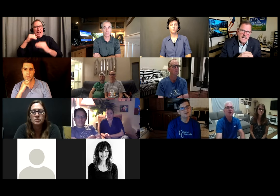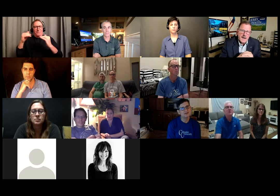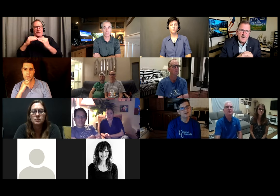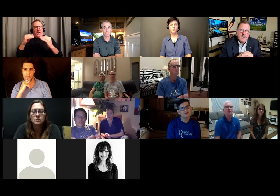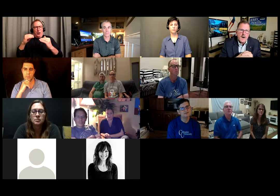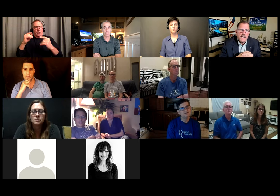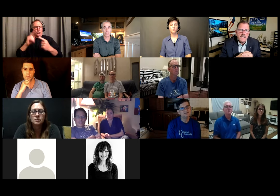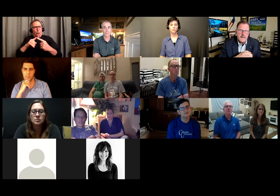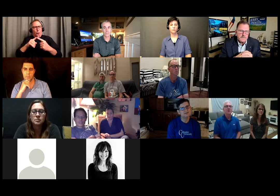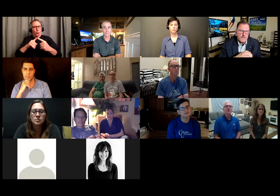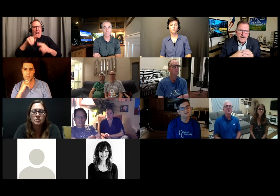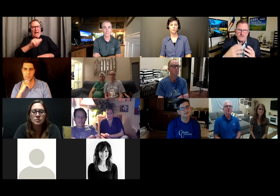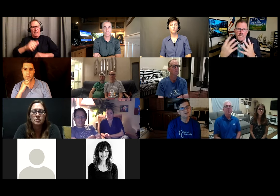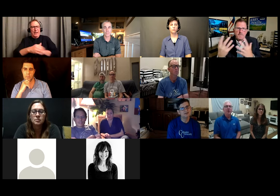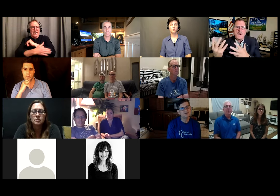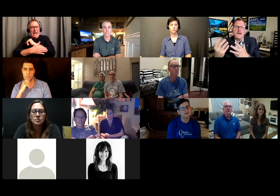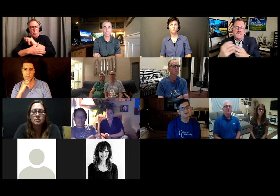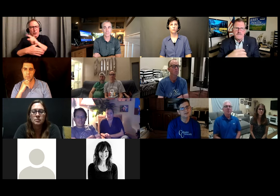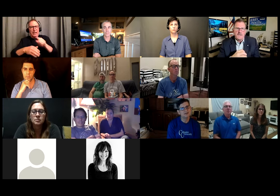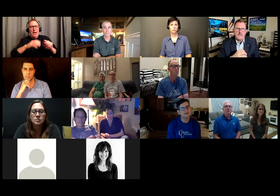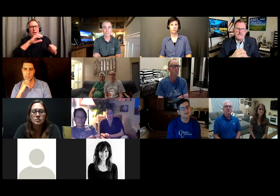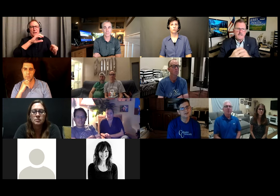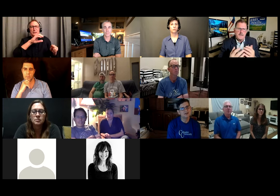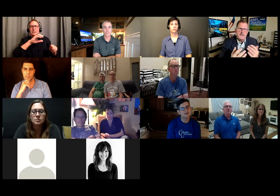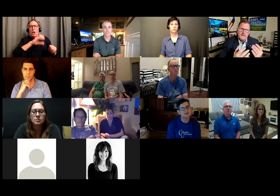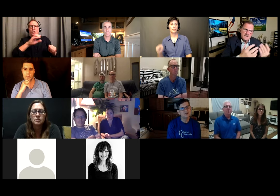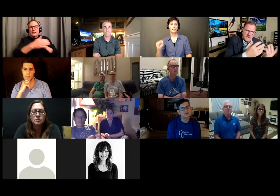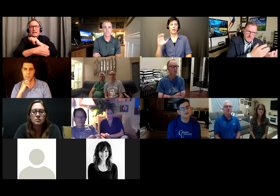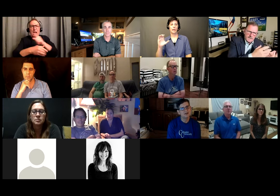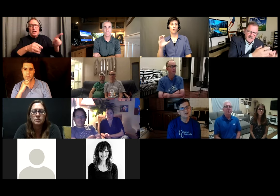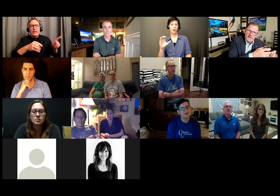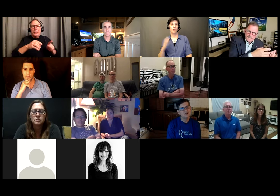Clara County a break. We actually have more housing given to us than